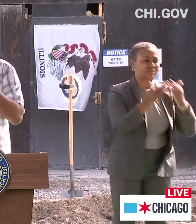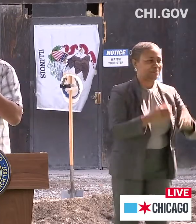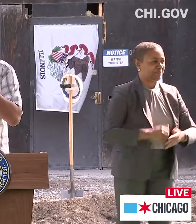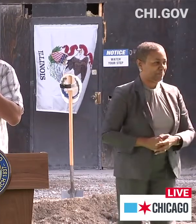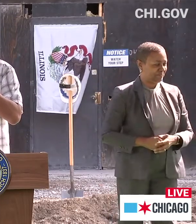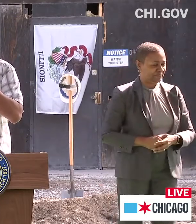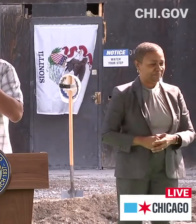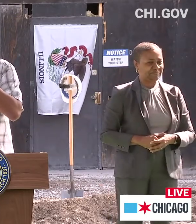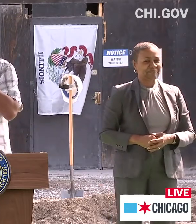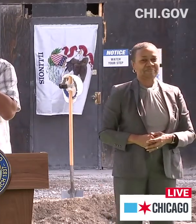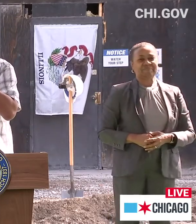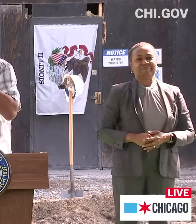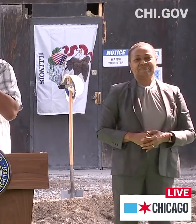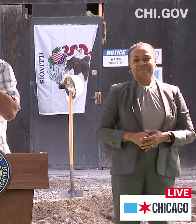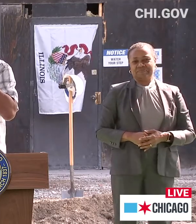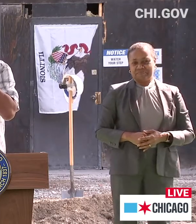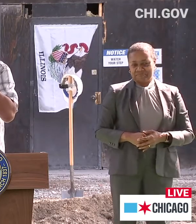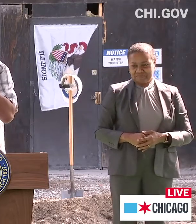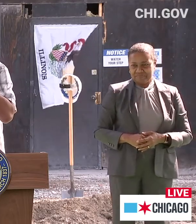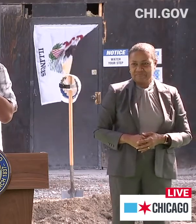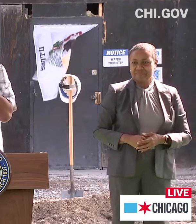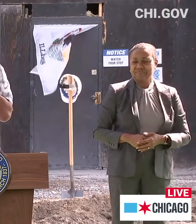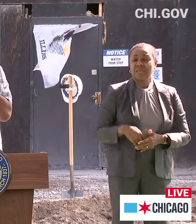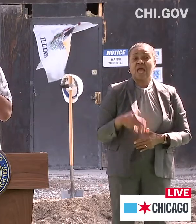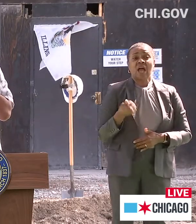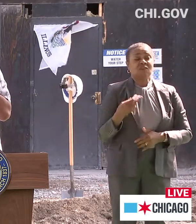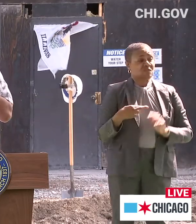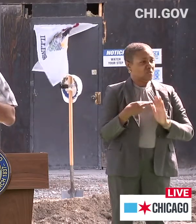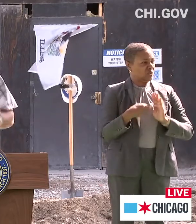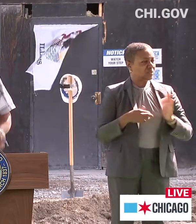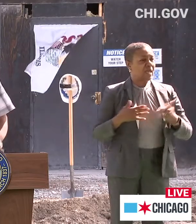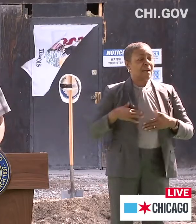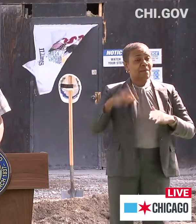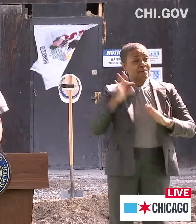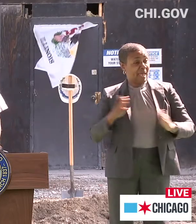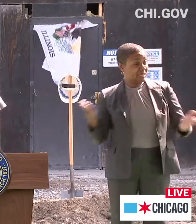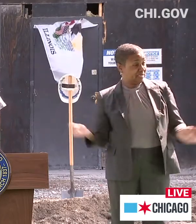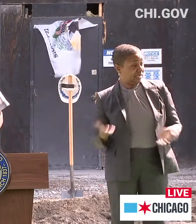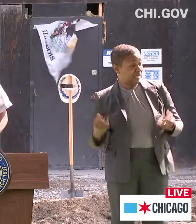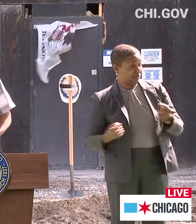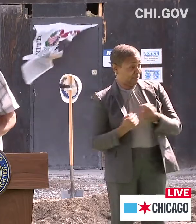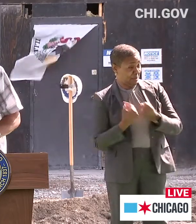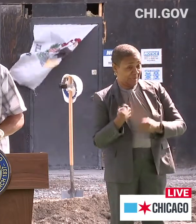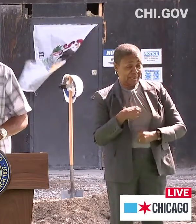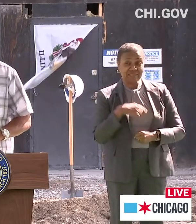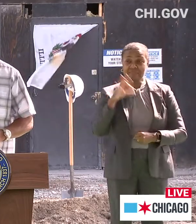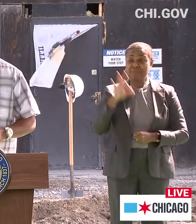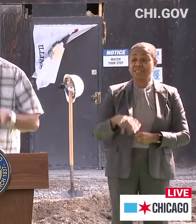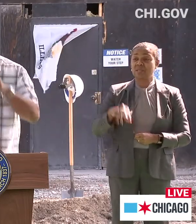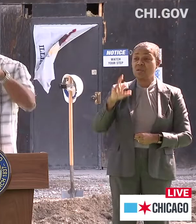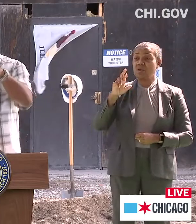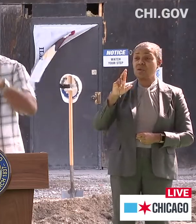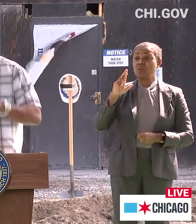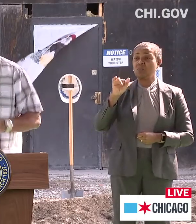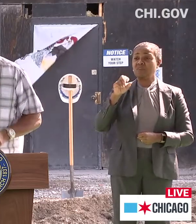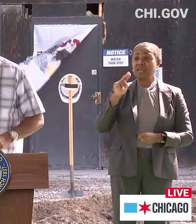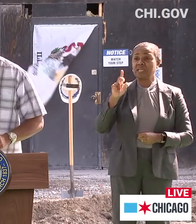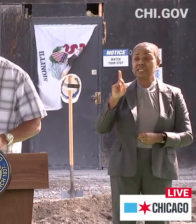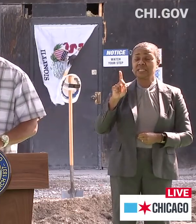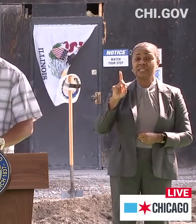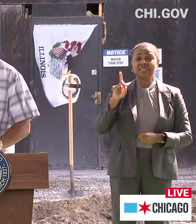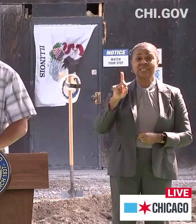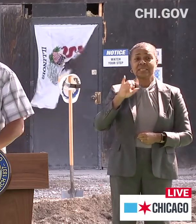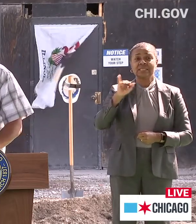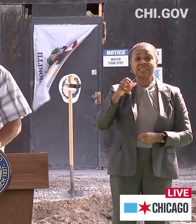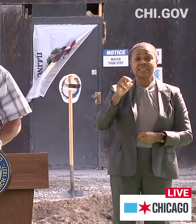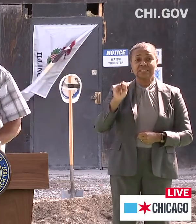So just a quick housekeeping. My pastor is here supporting us, Pastor Reverend James T. Meeks.